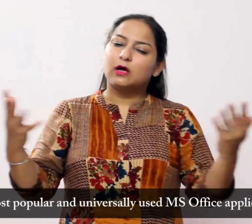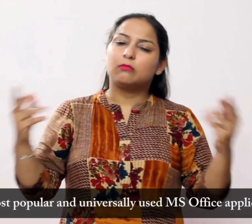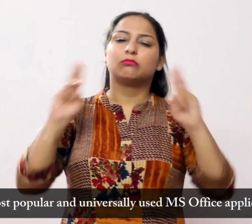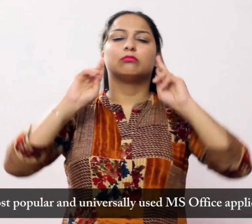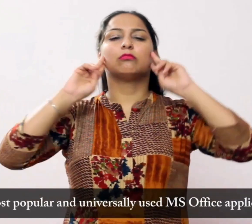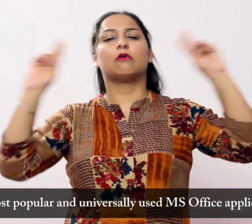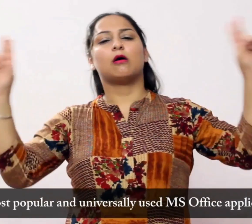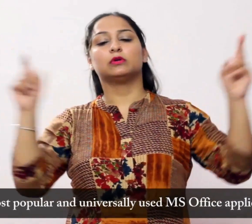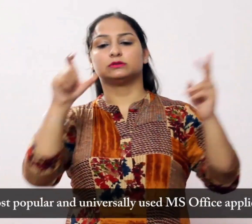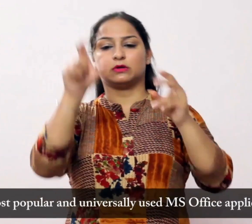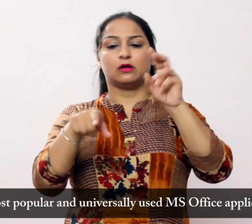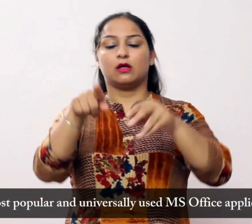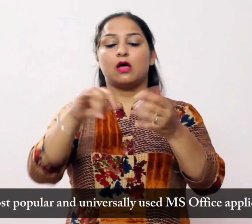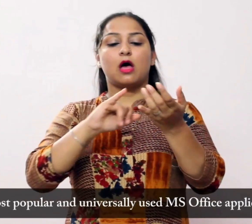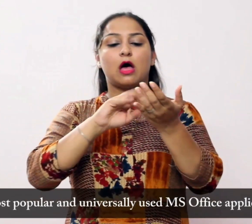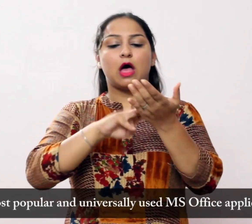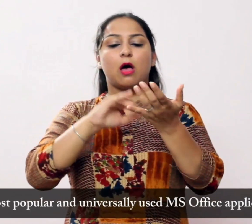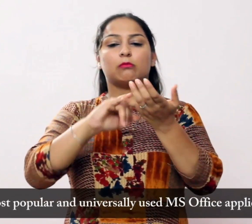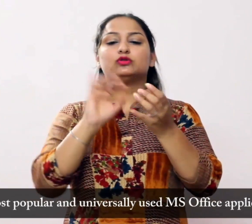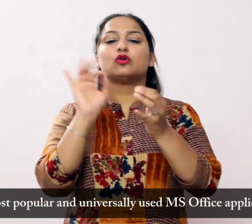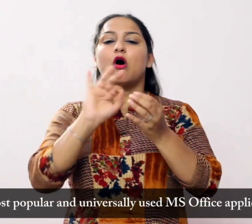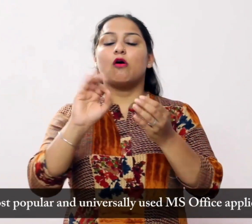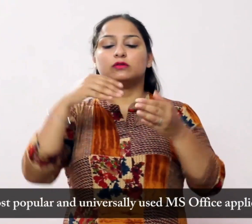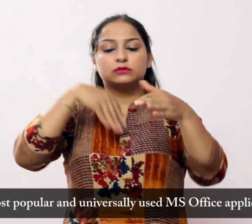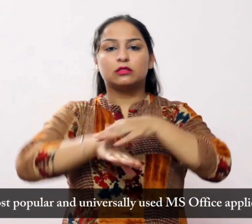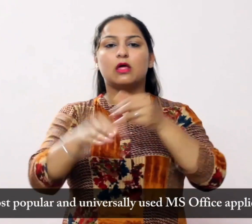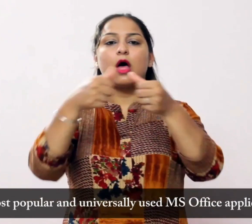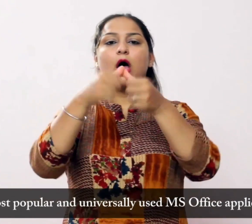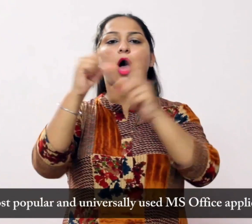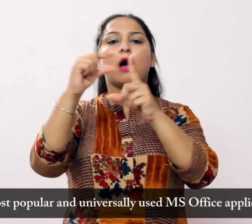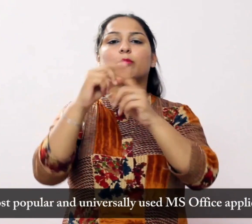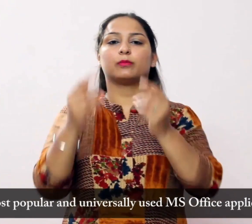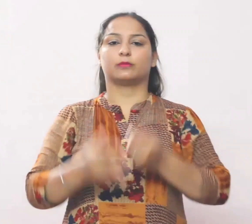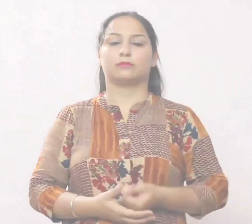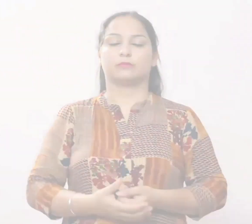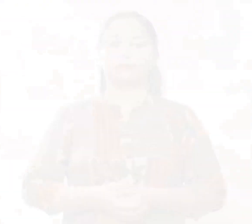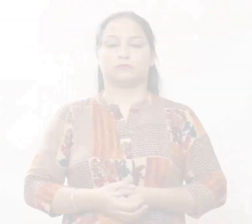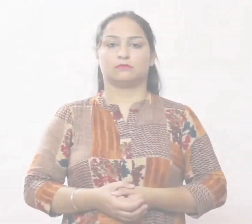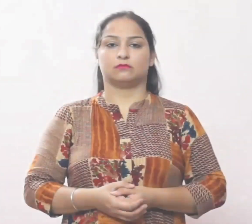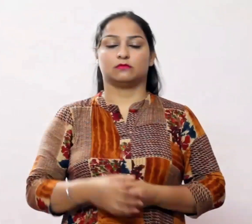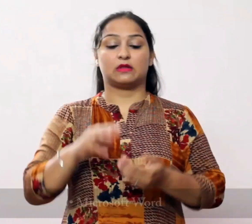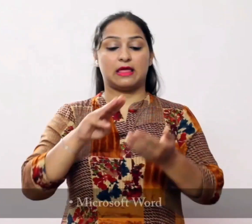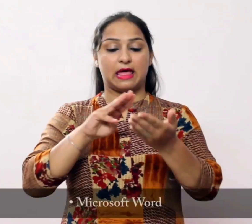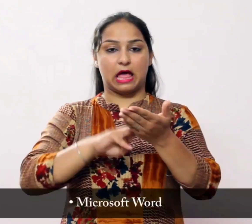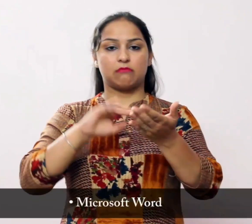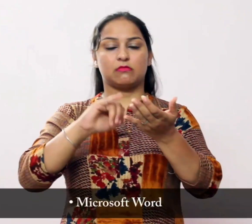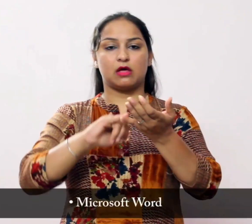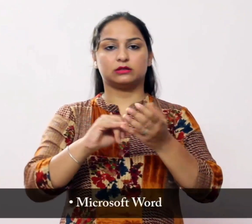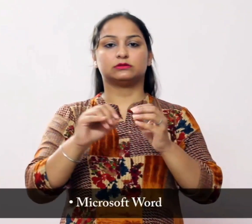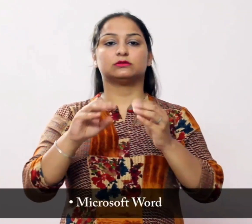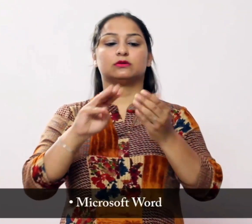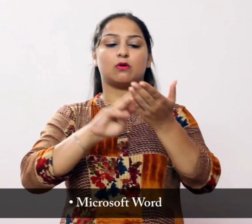Some of the most popular and universally used MS Office applications are Microsoft Word,